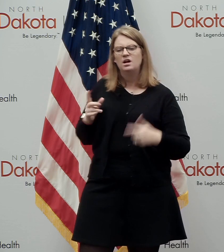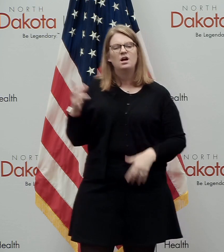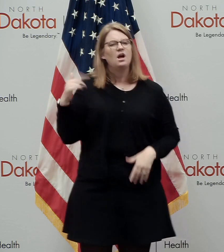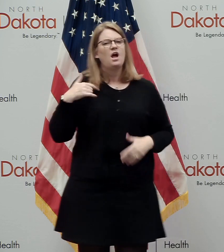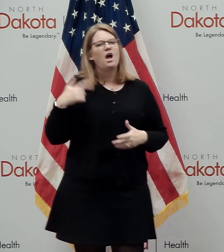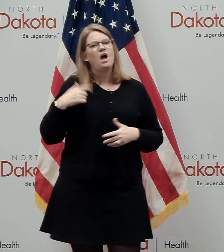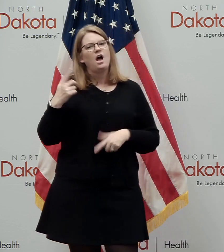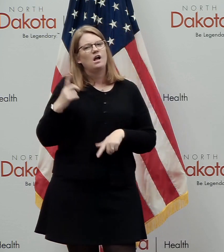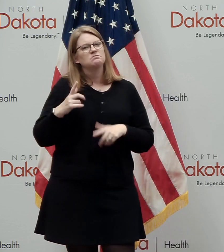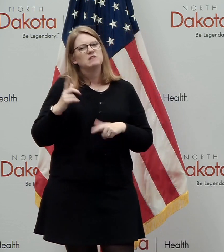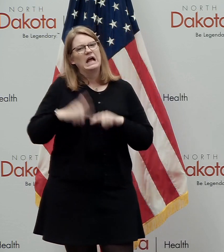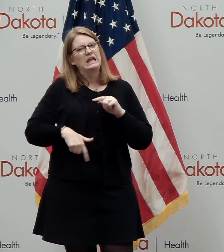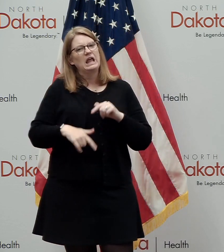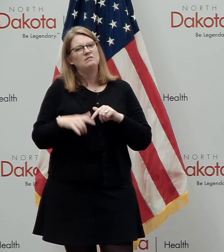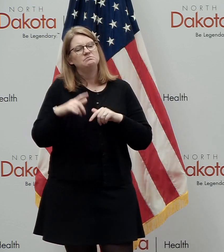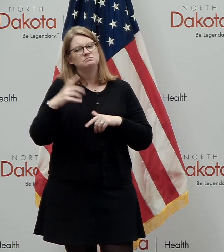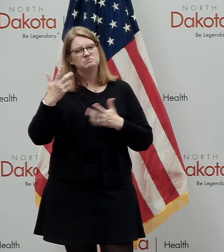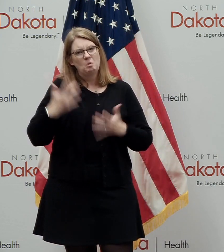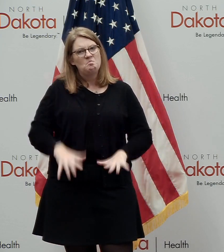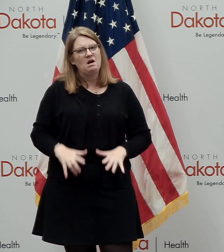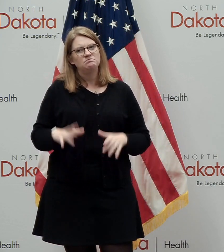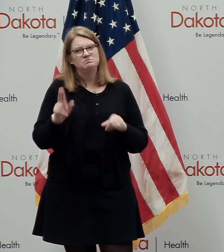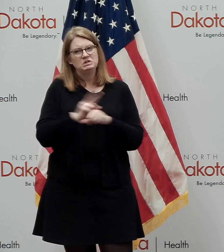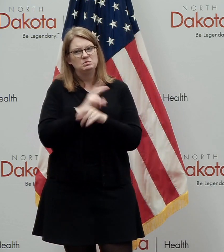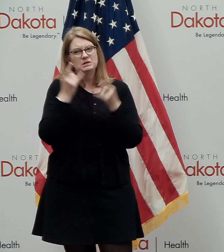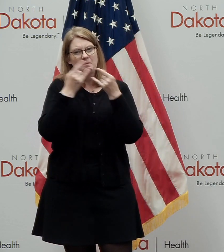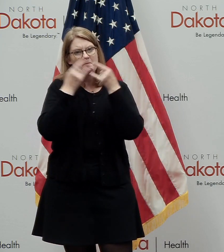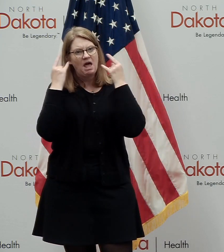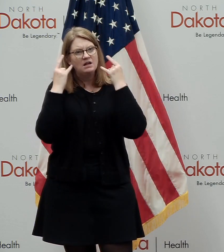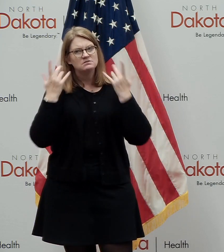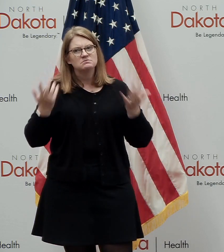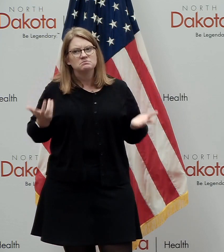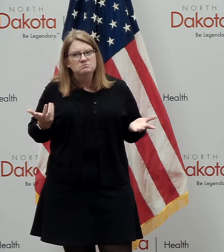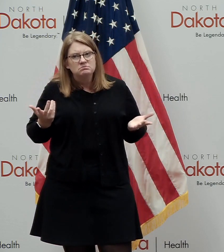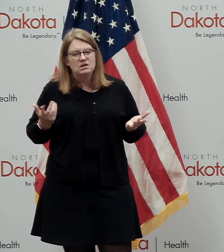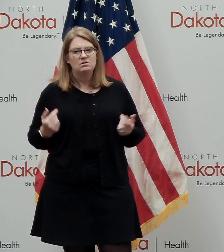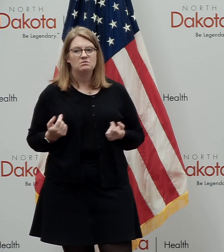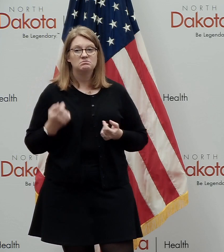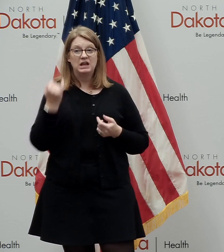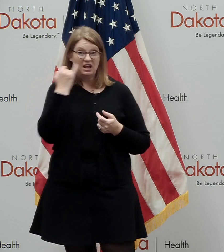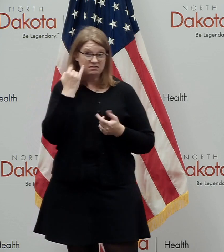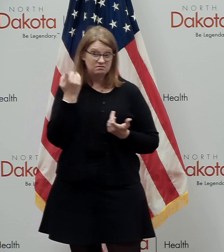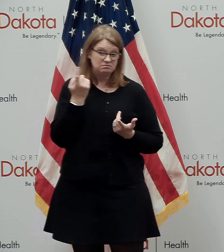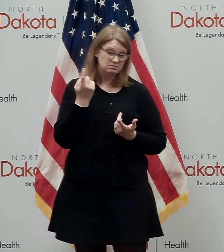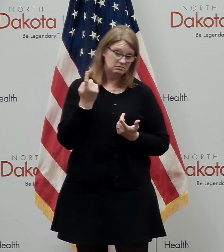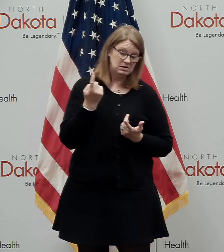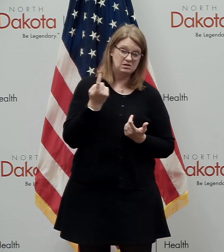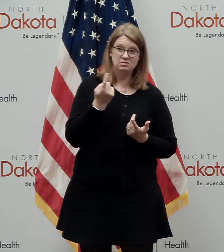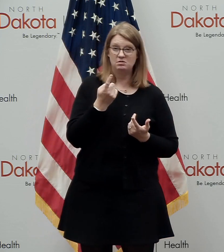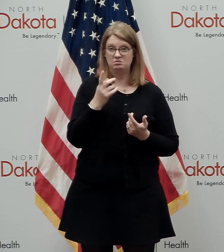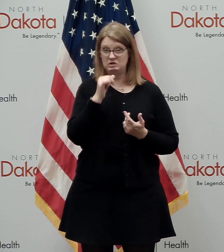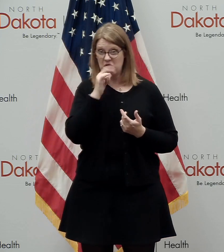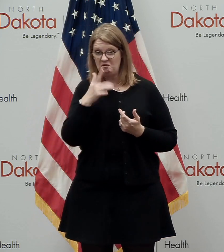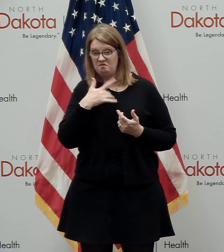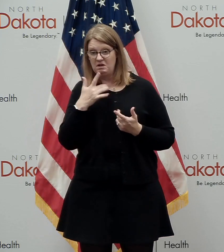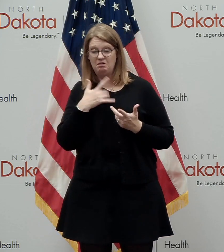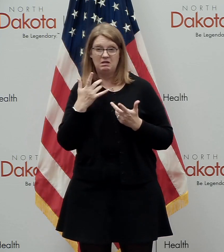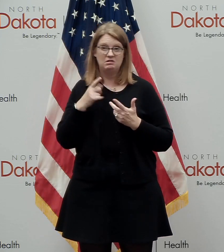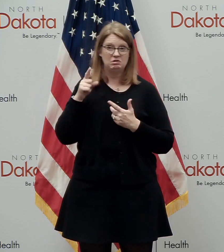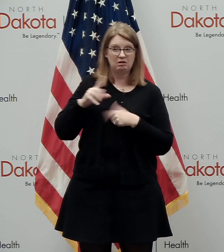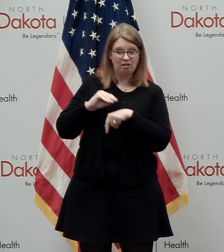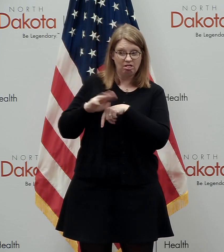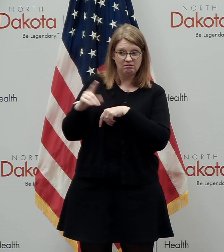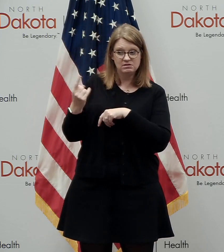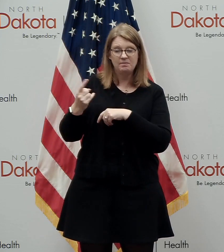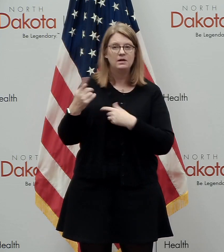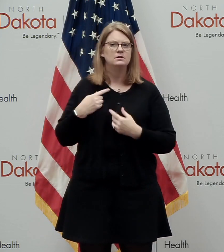mask or can't wear a mask, don't have anybody in your life who's vulnerable or someone that you think might be at risk, then